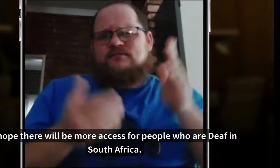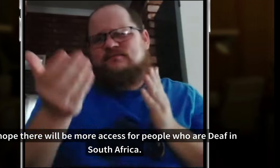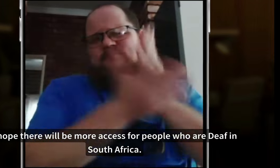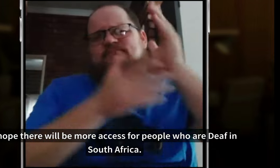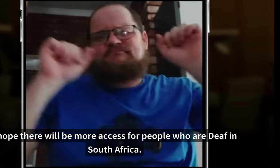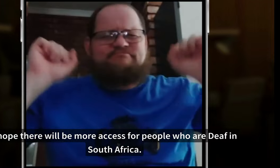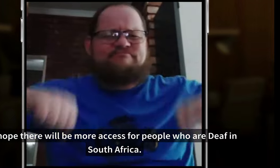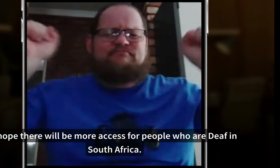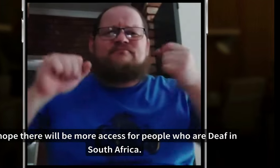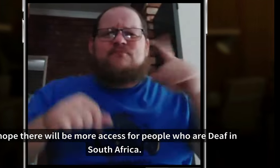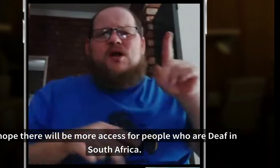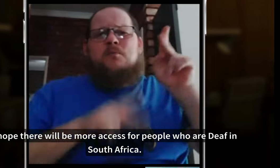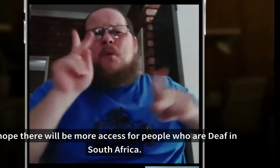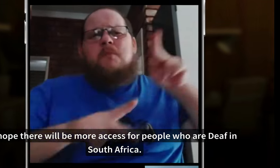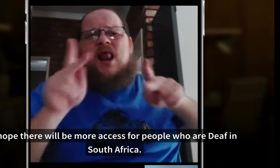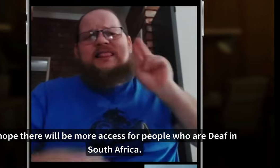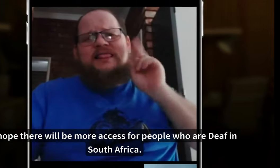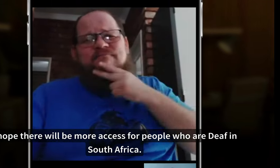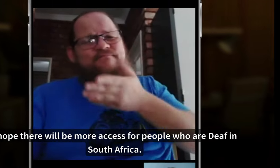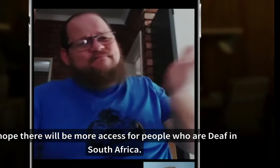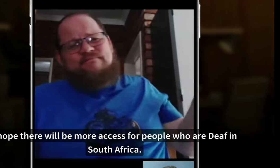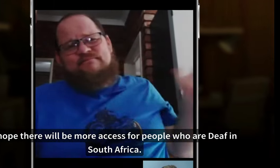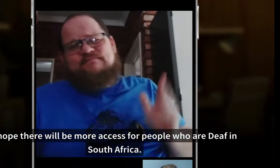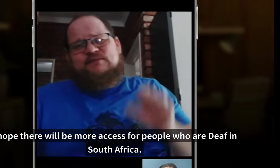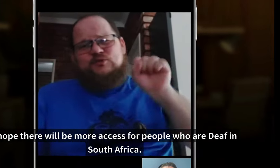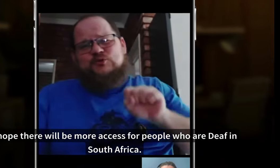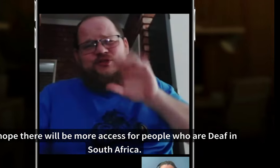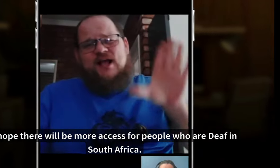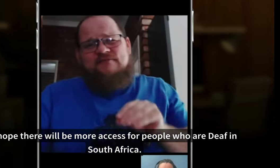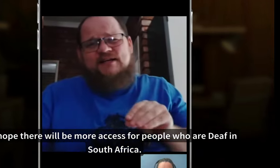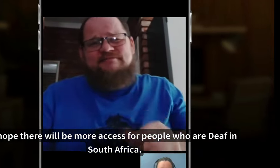I hope there will be more access for people who are deaf in South Africa.